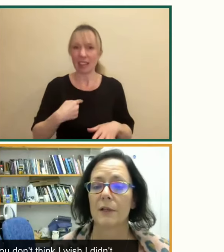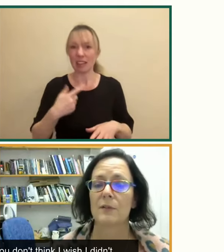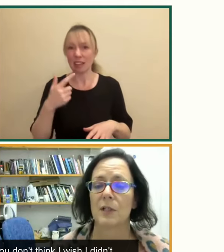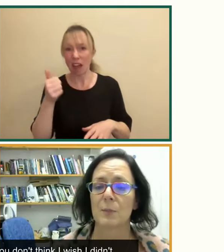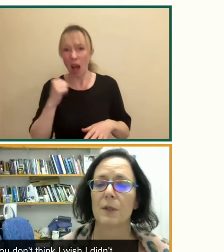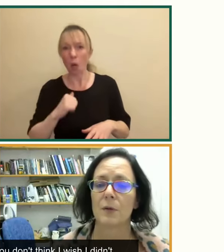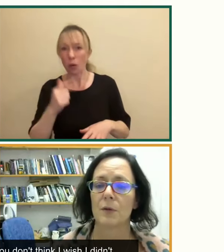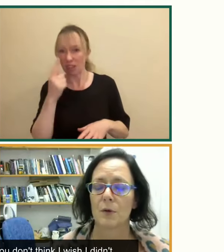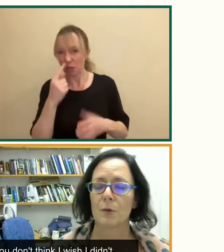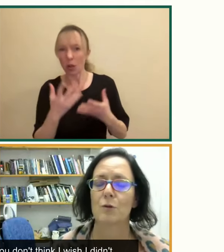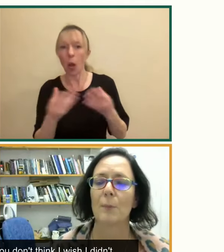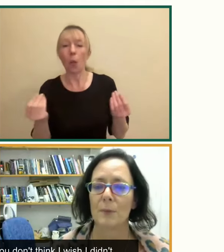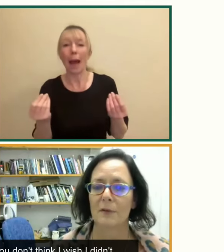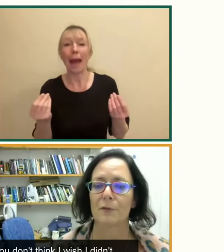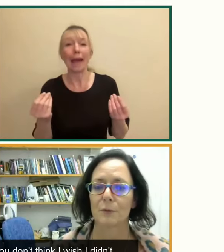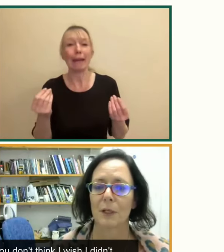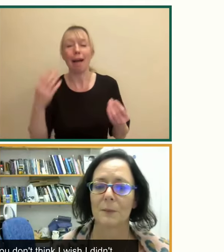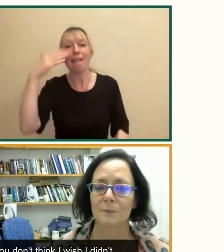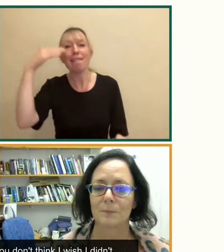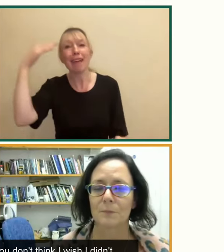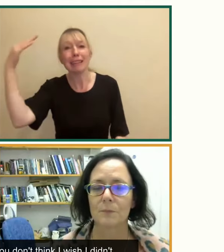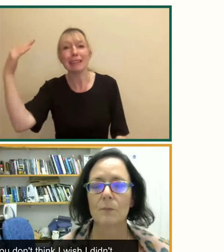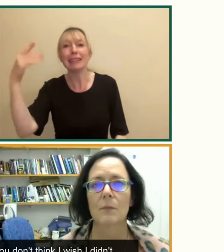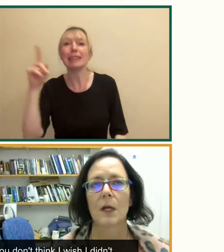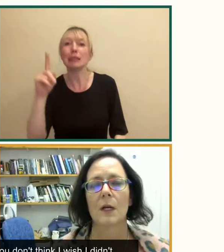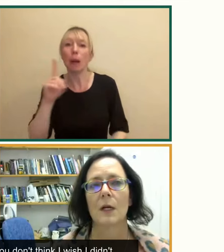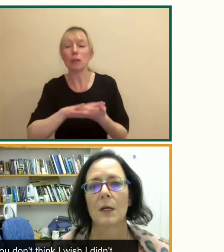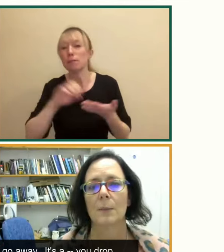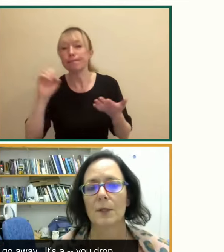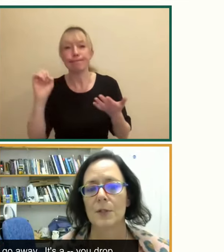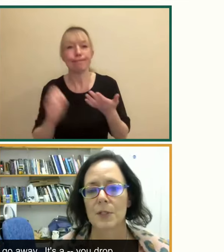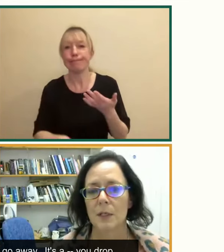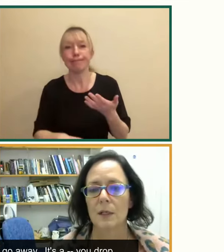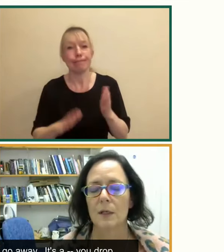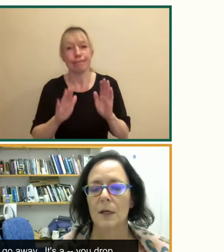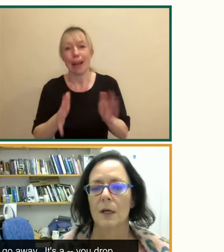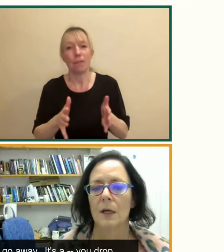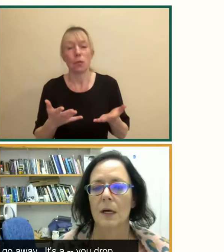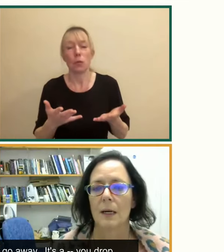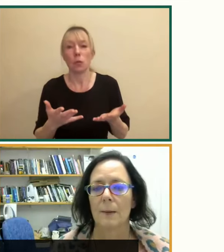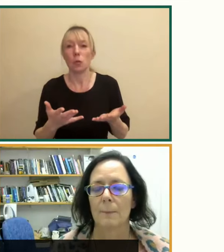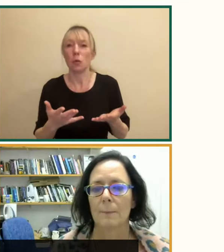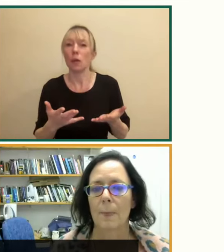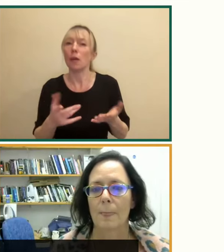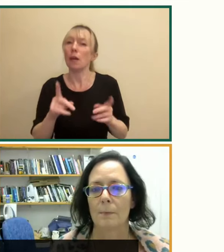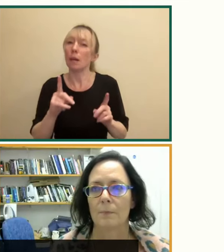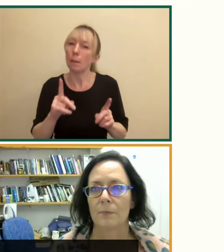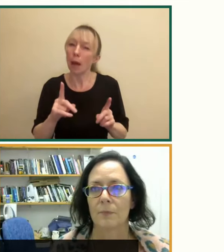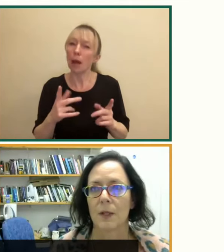very salient fantasies, but you drop them after a while. But you're still